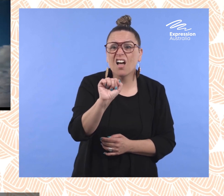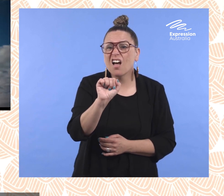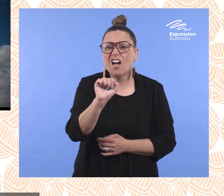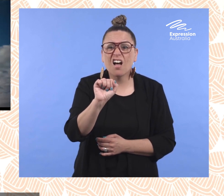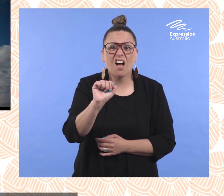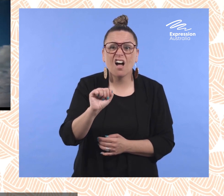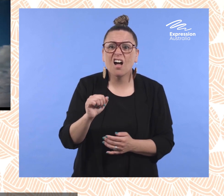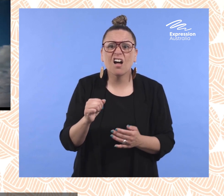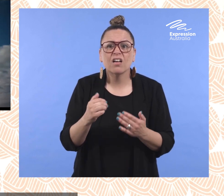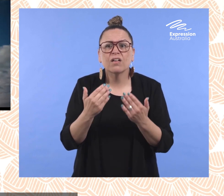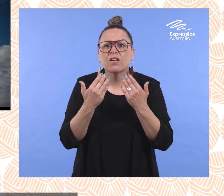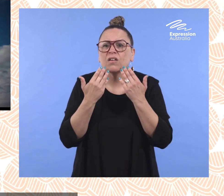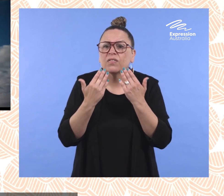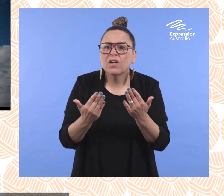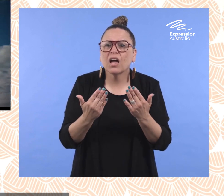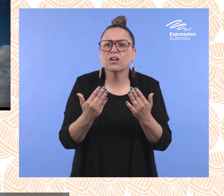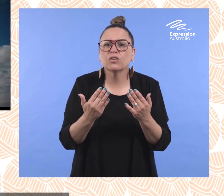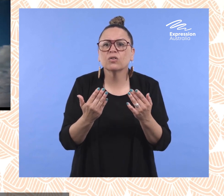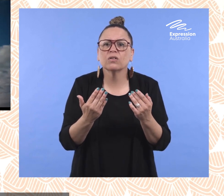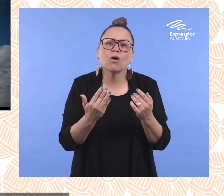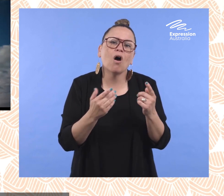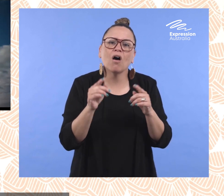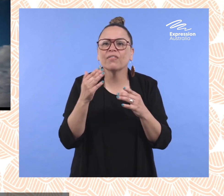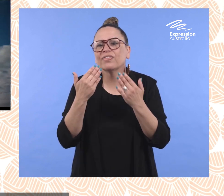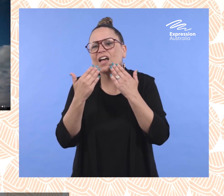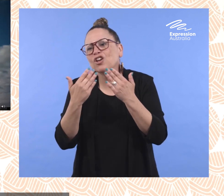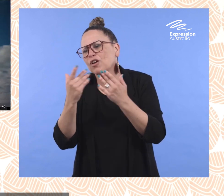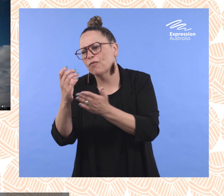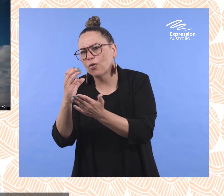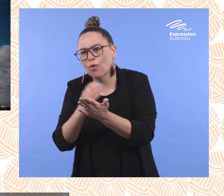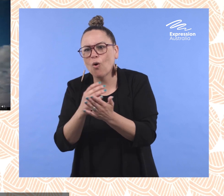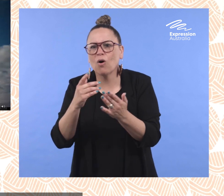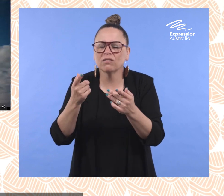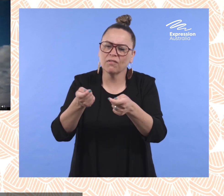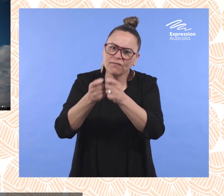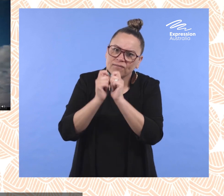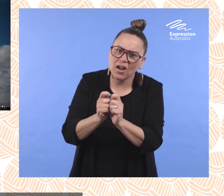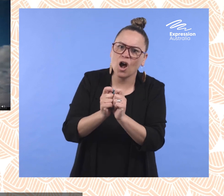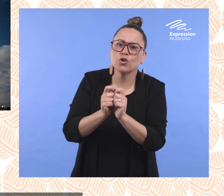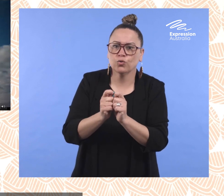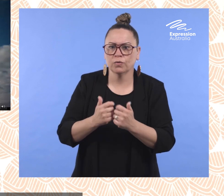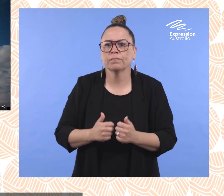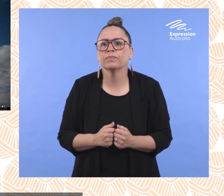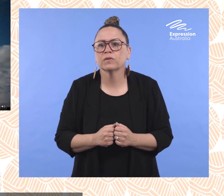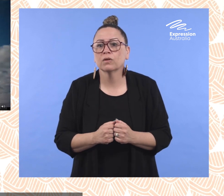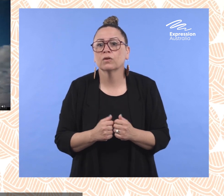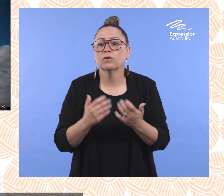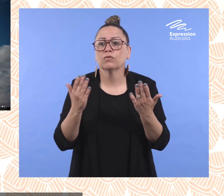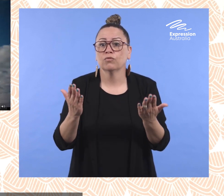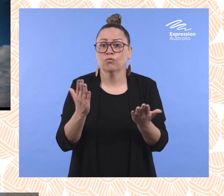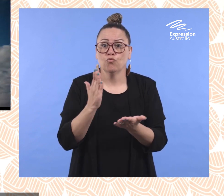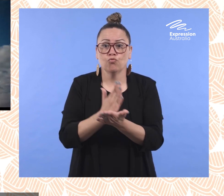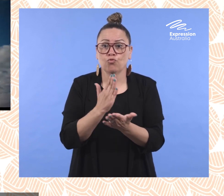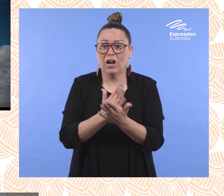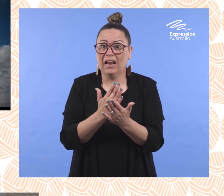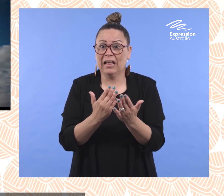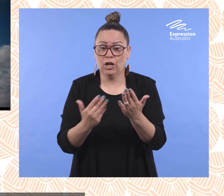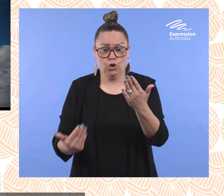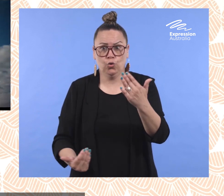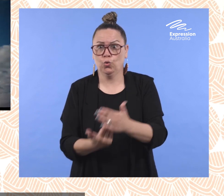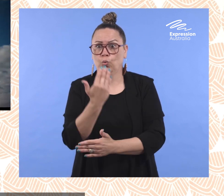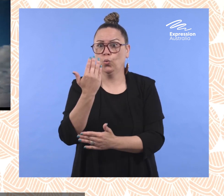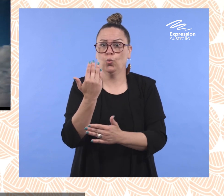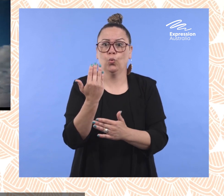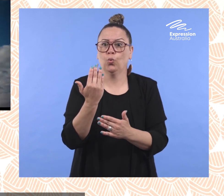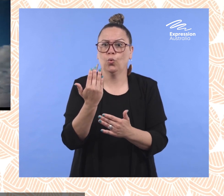and thank you, Liz. Liz did that course and found it very good. Oh, right. That's great. So if you're really starting at scratch to know more, I'd